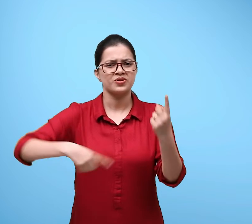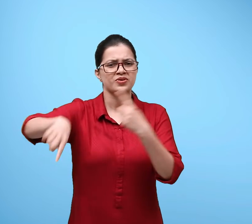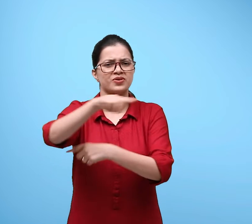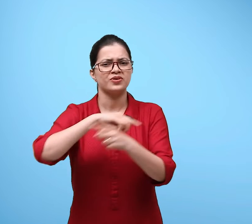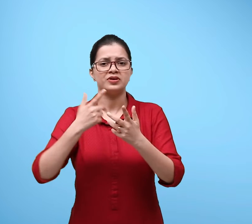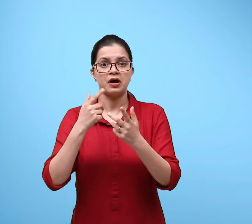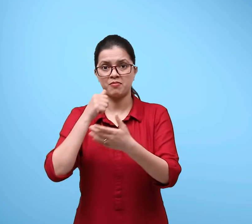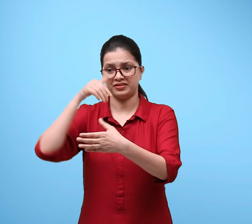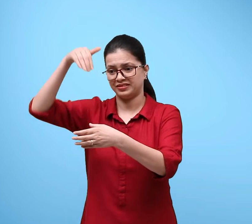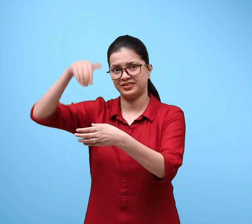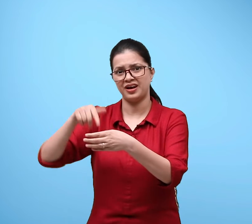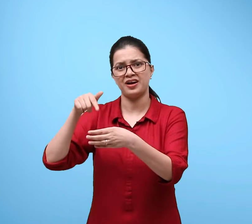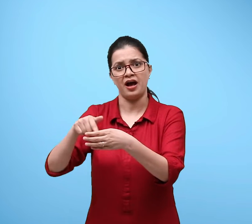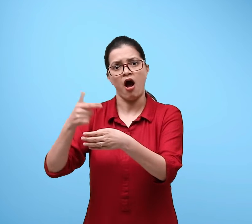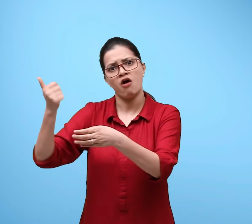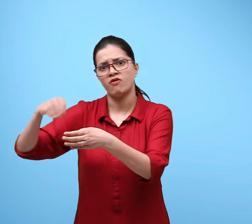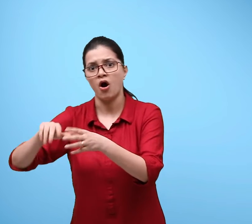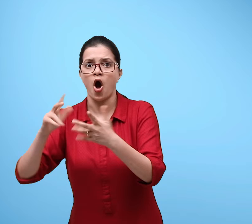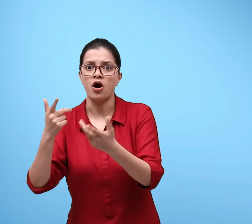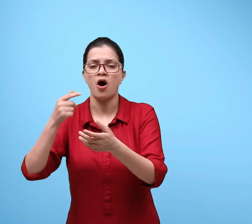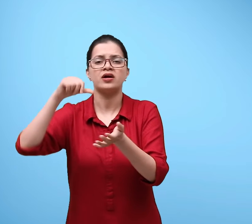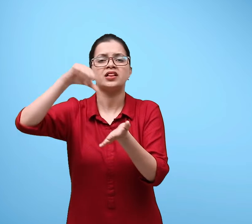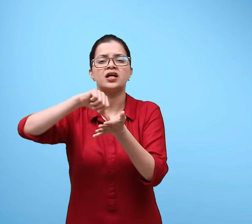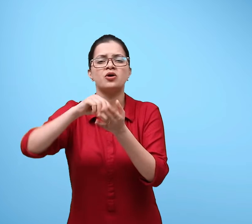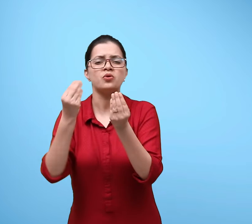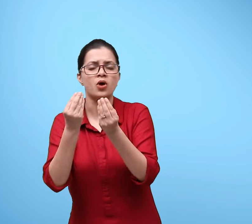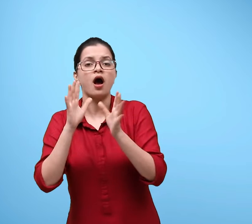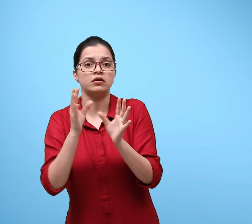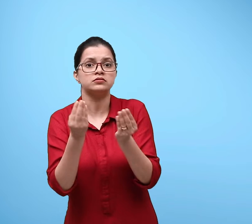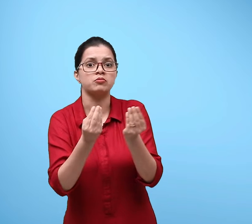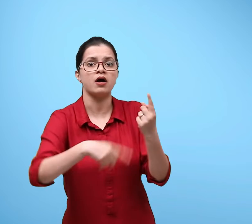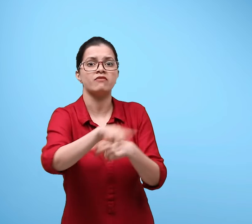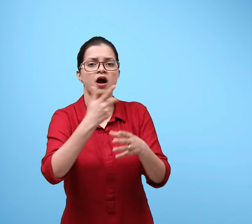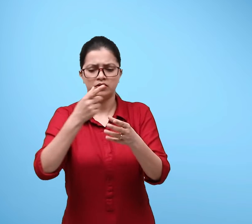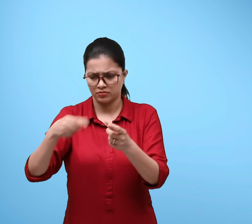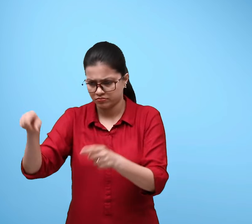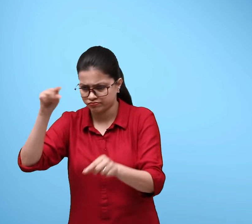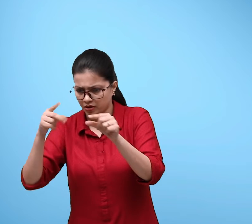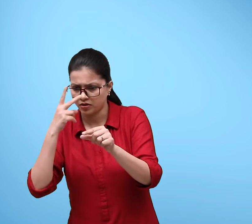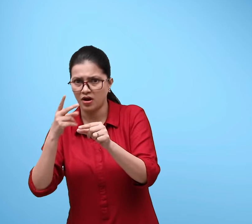What about testing these same materials to see if they float or sink in other liquids like oil?